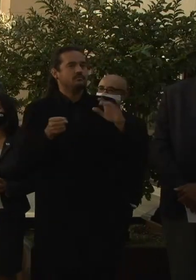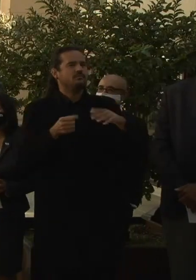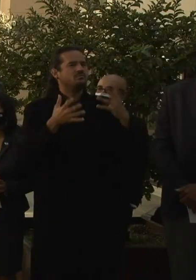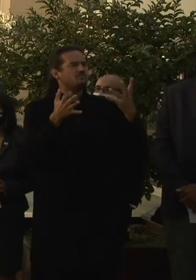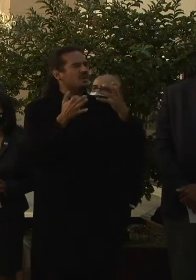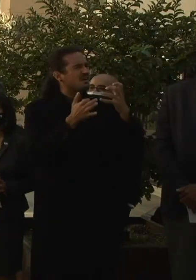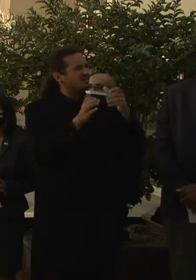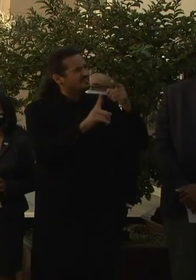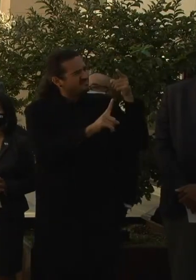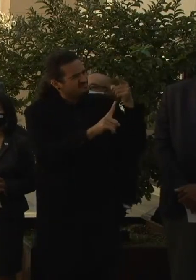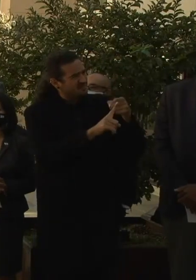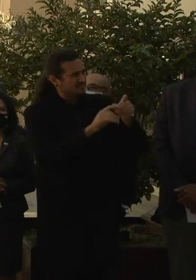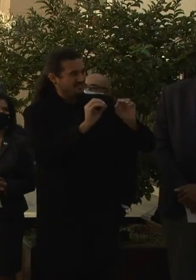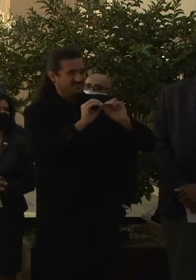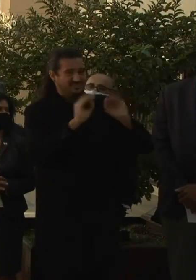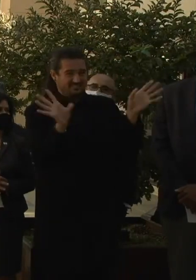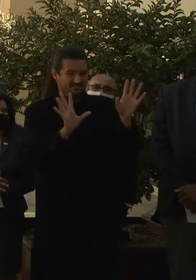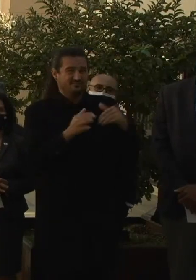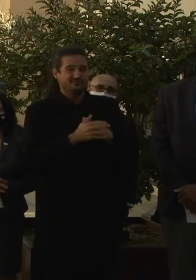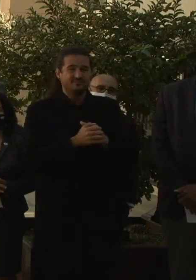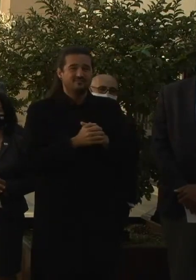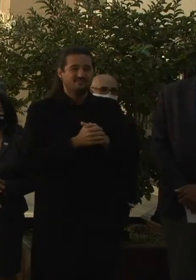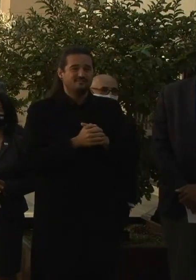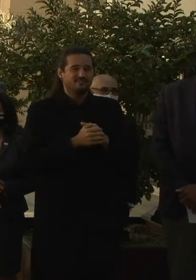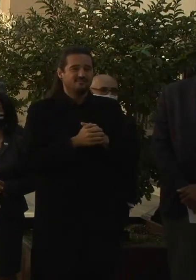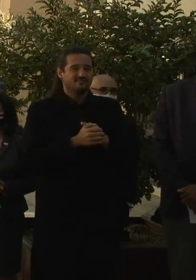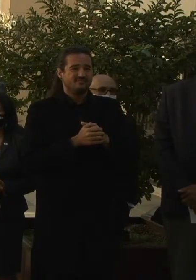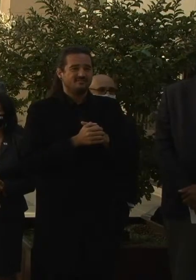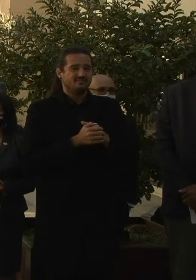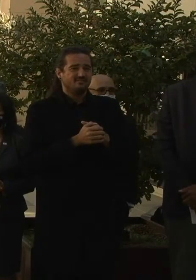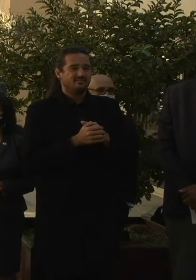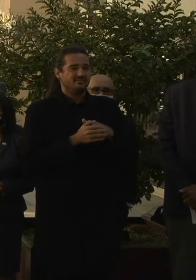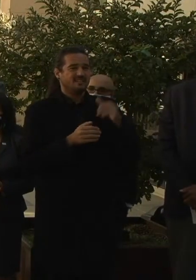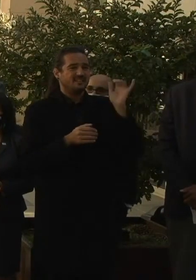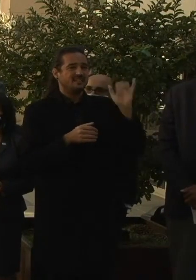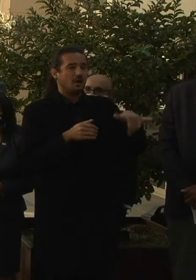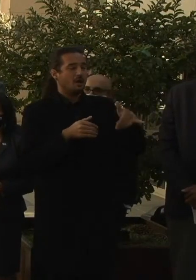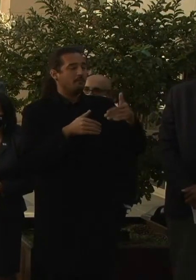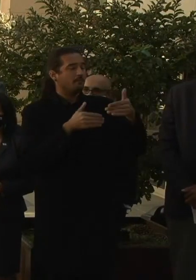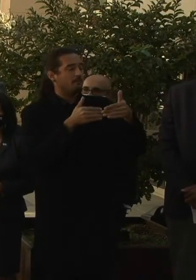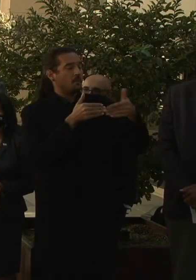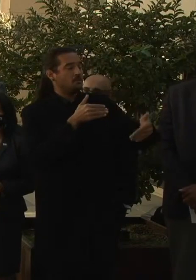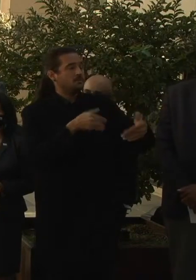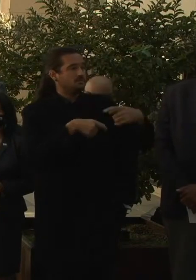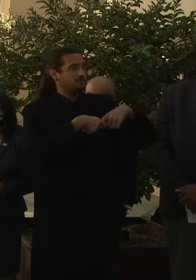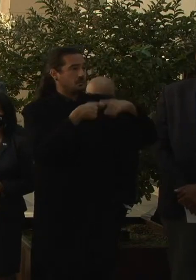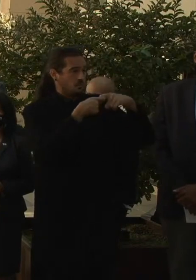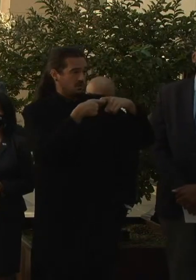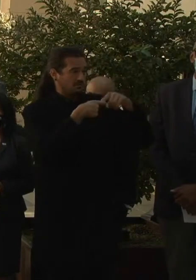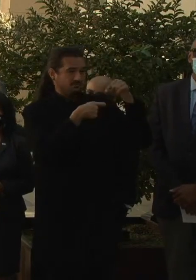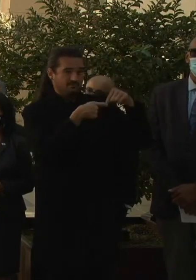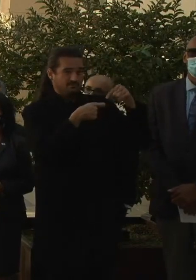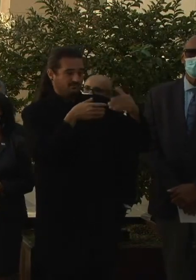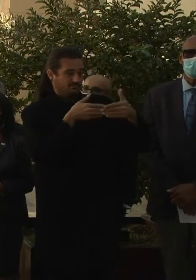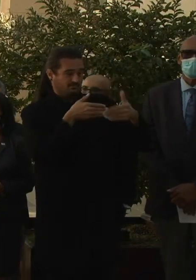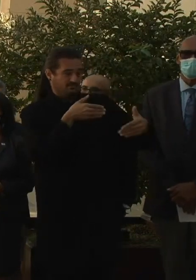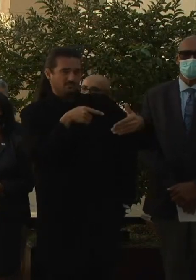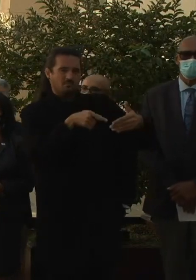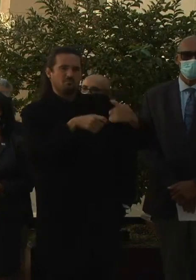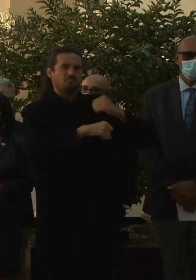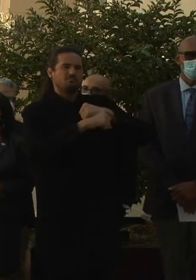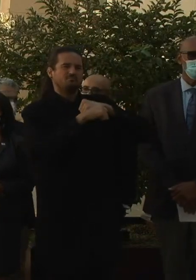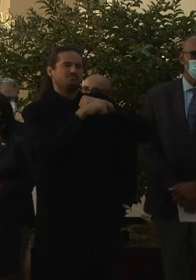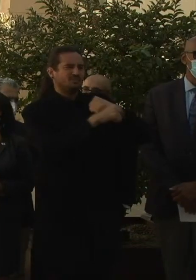that those post-moratorium protections are in place. It